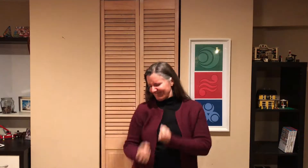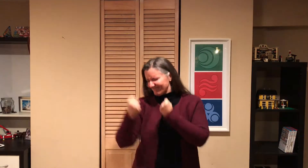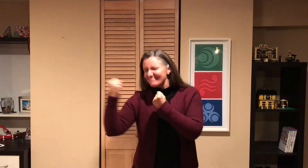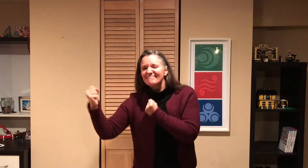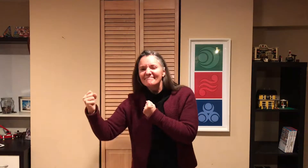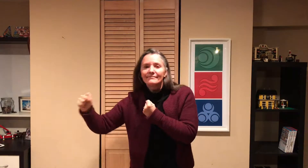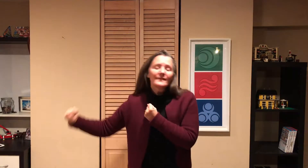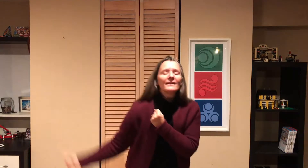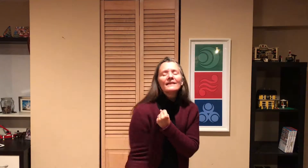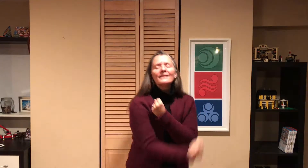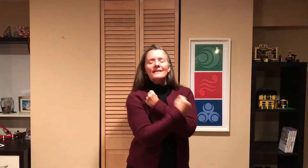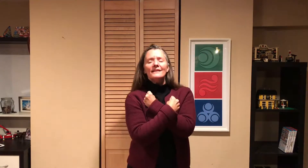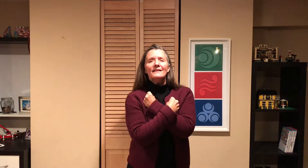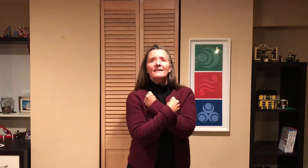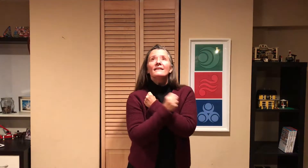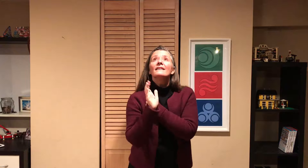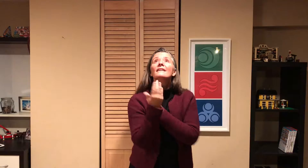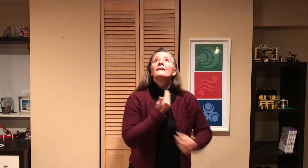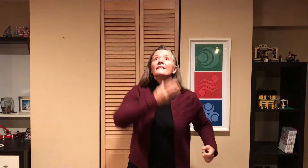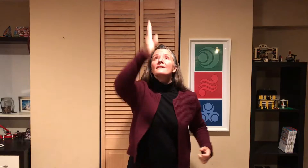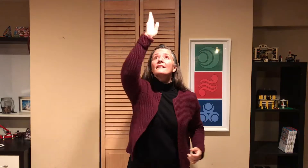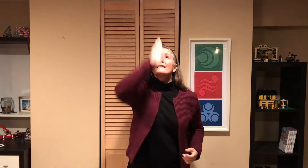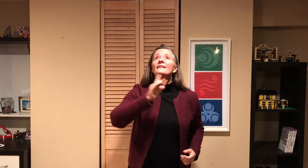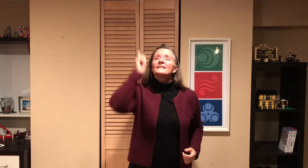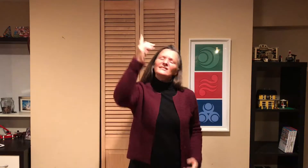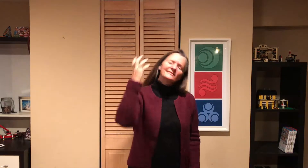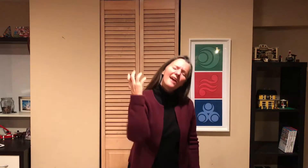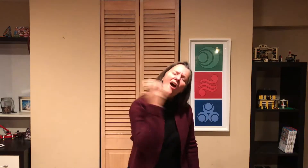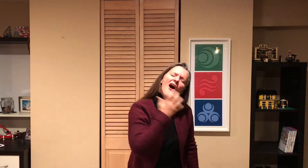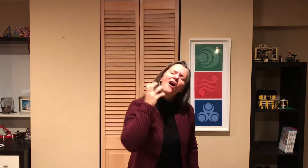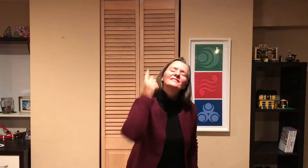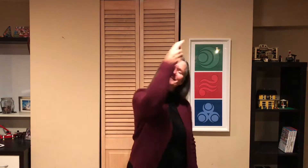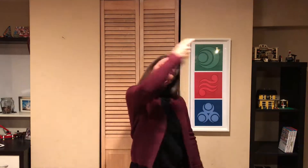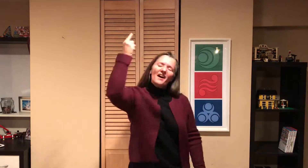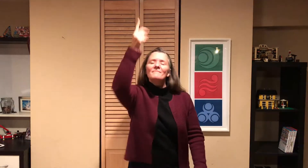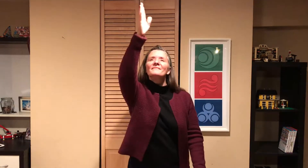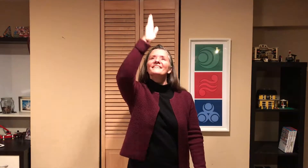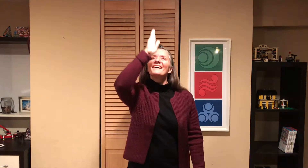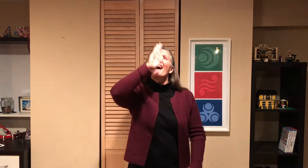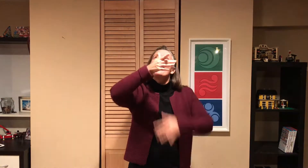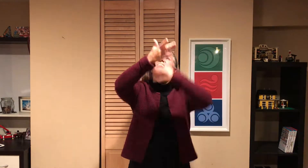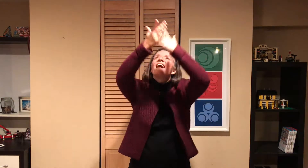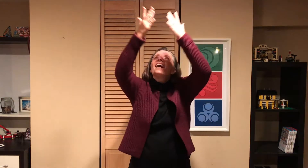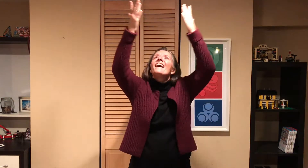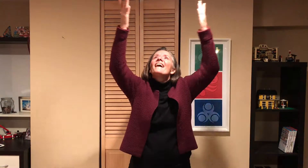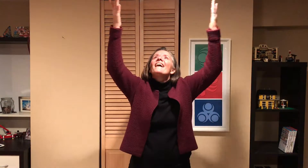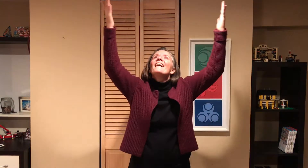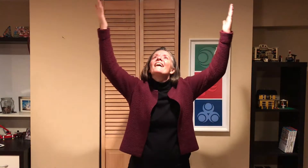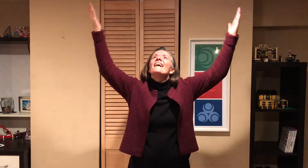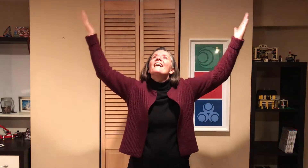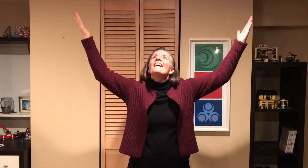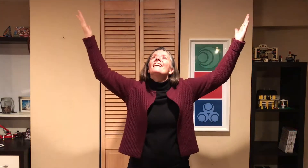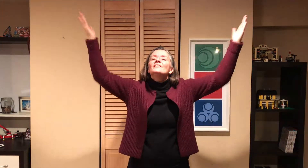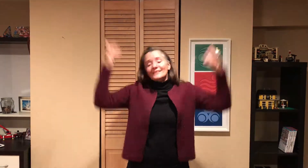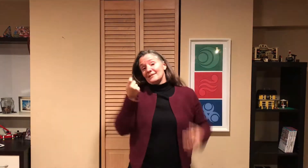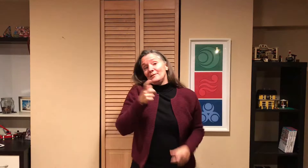wisdom, power, and love. Our God is an awesome God. So that's a little